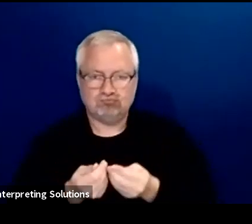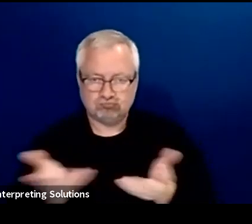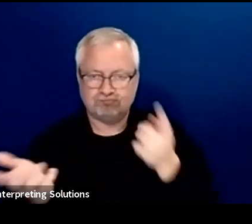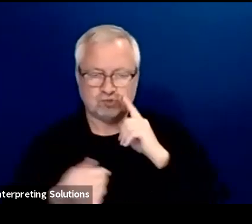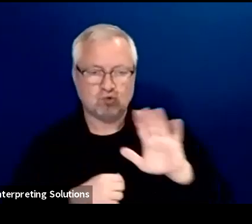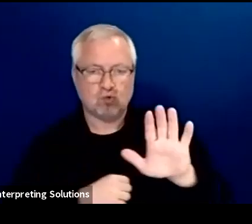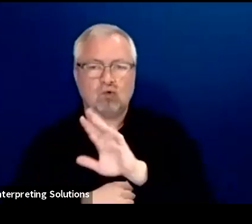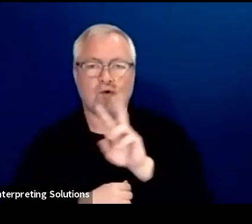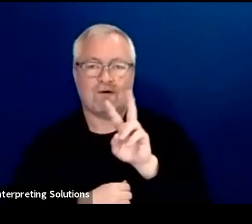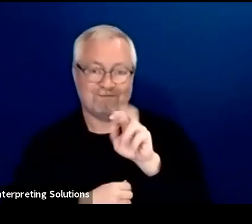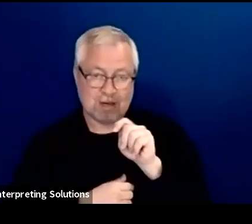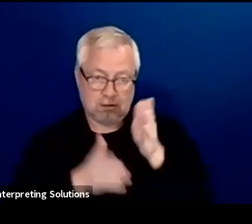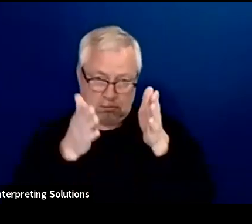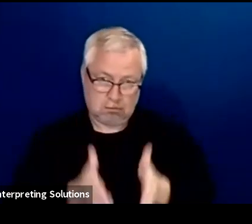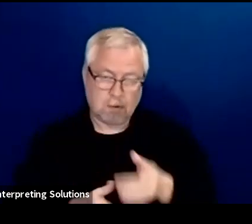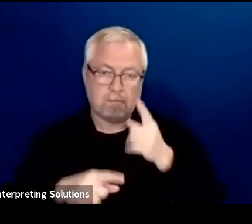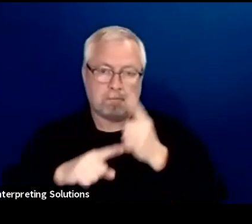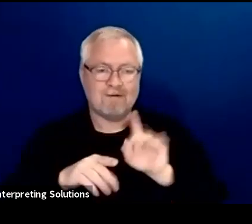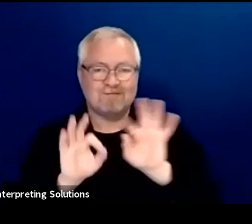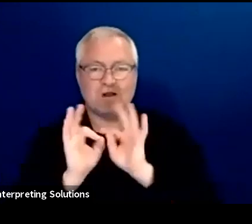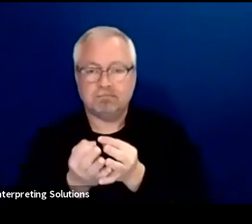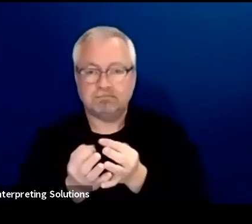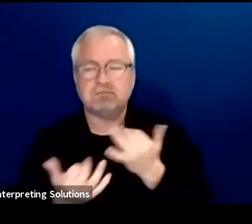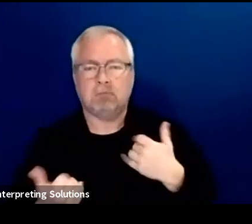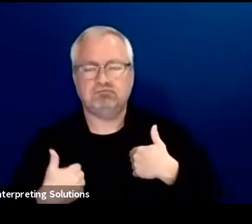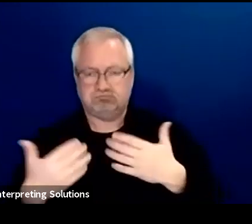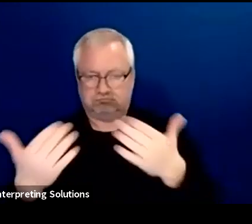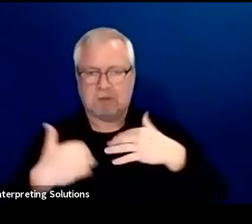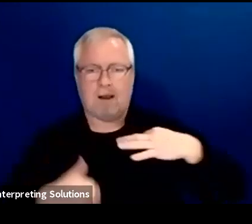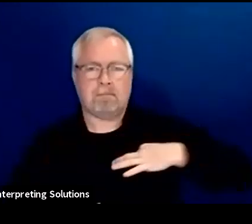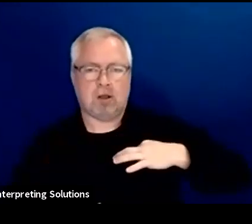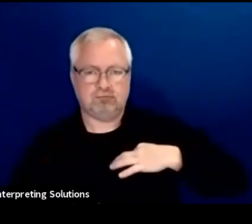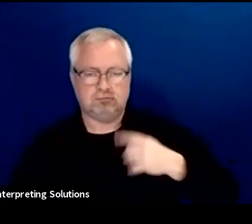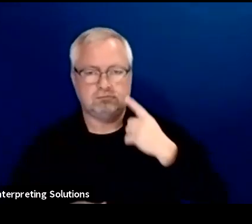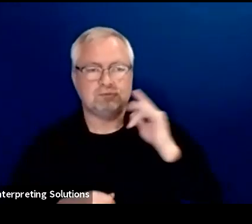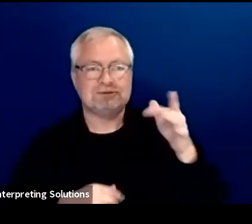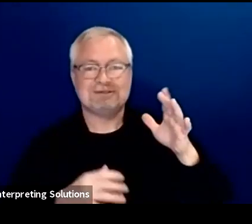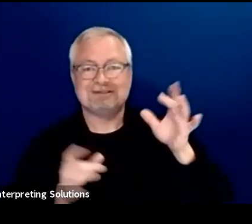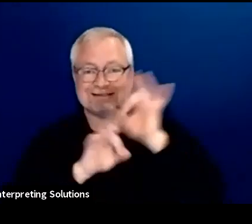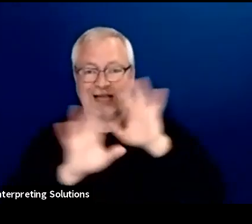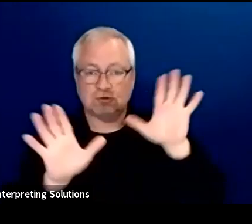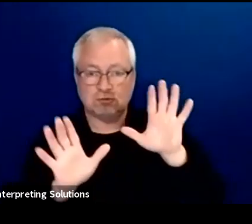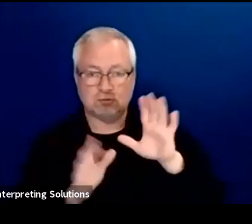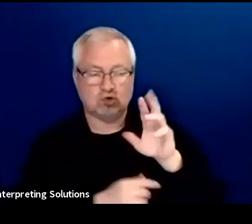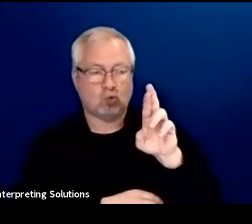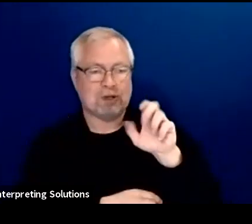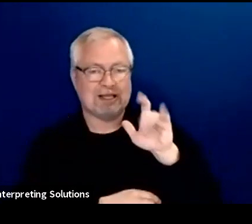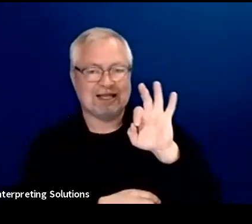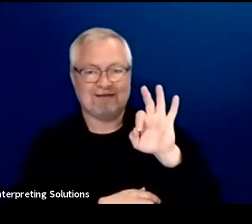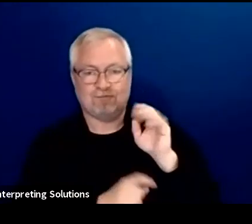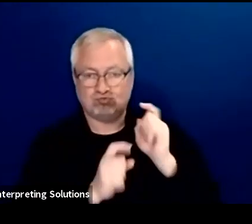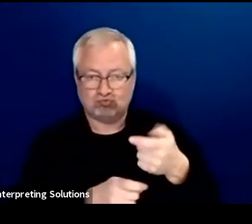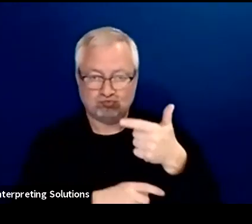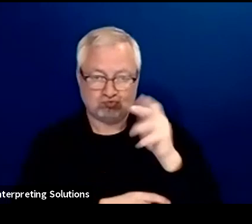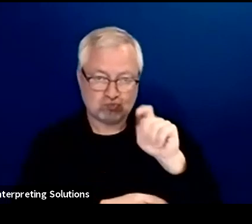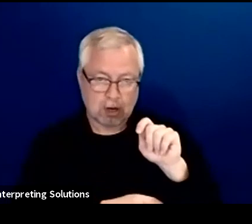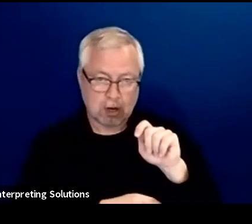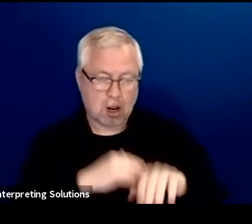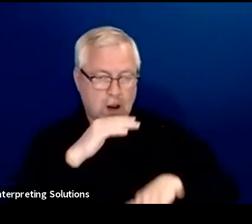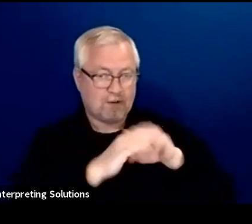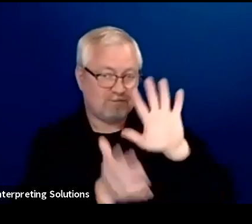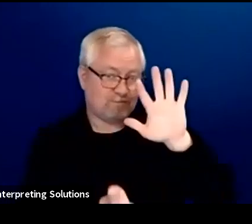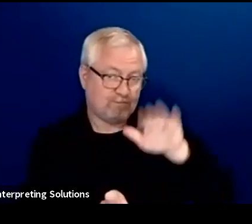accepting applications for both disaster relief grants for $1,000 and also special needs grants up to $3,000, and